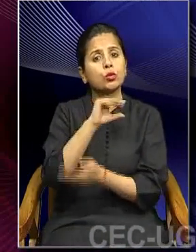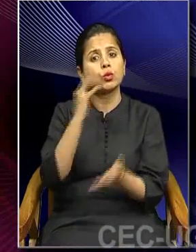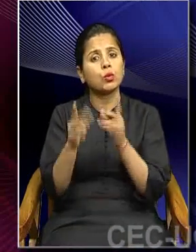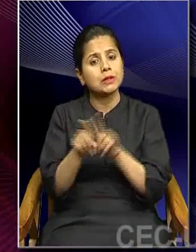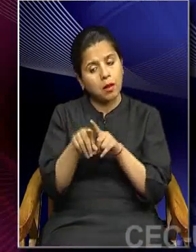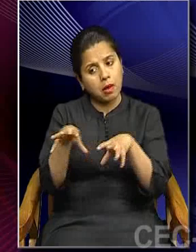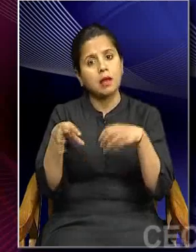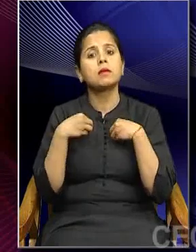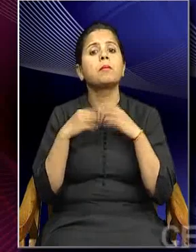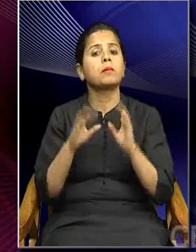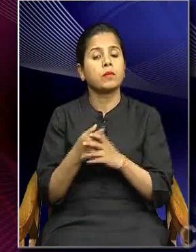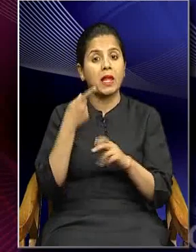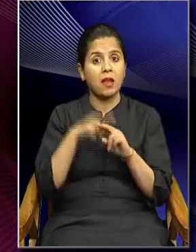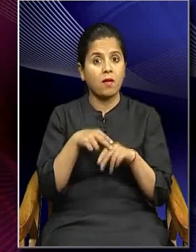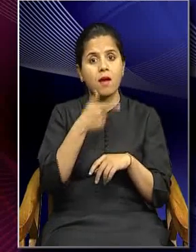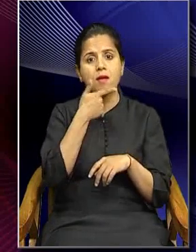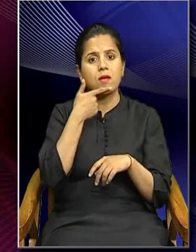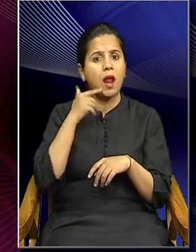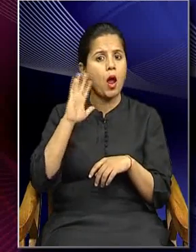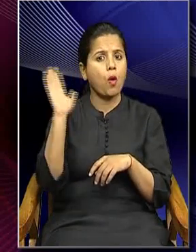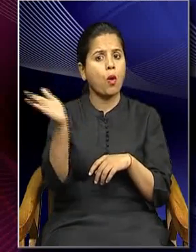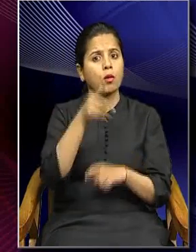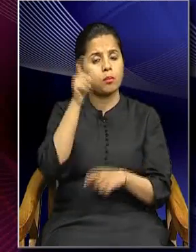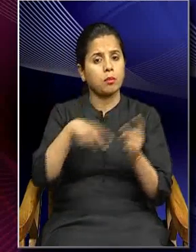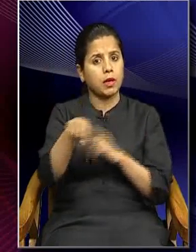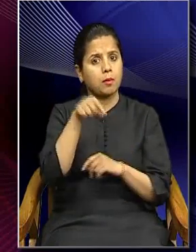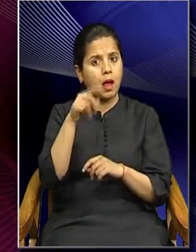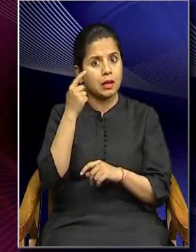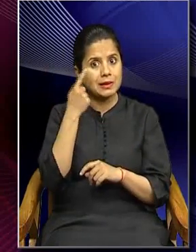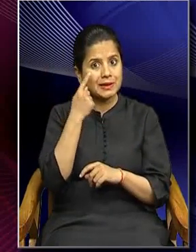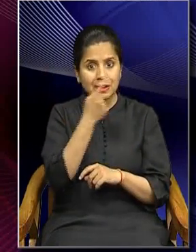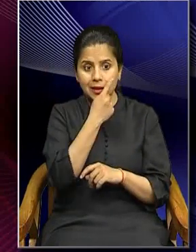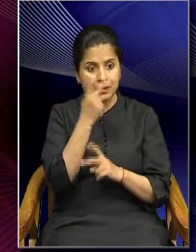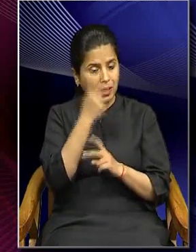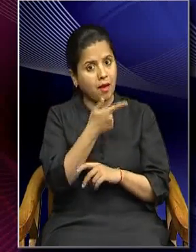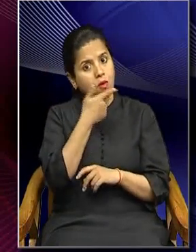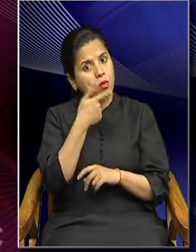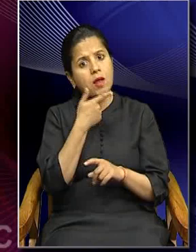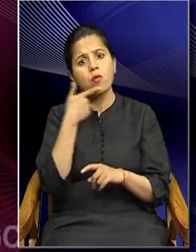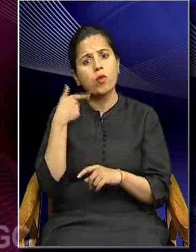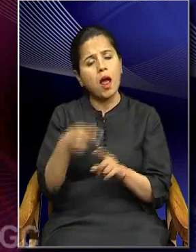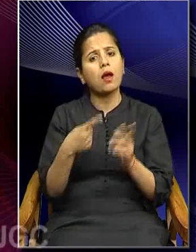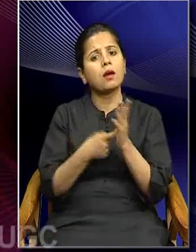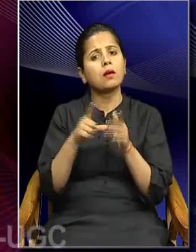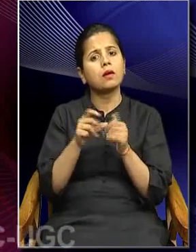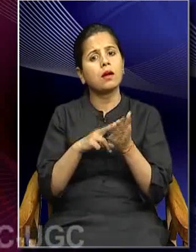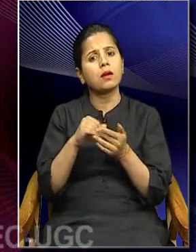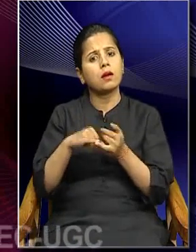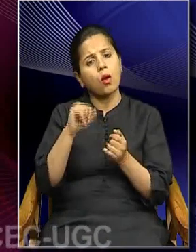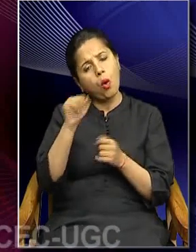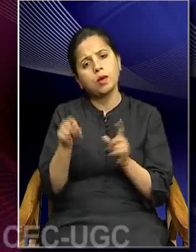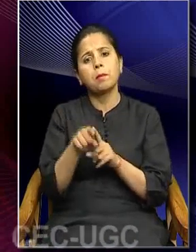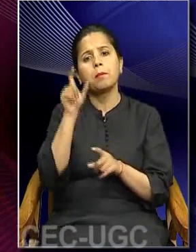perceived. If red is perceived by the organ of sight, redness also is perceived by the organ of sight.